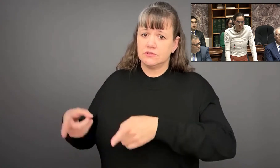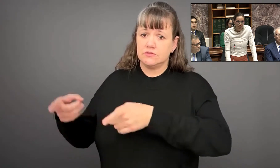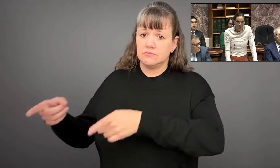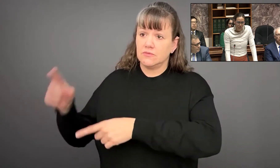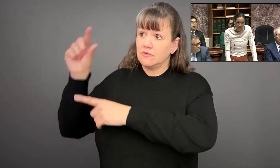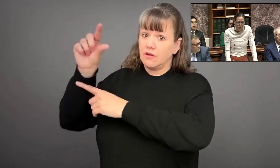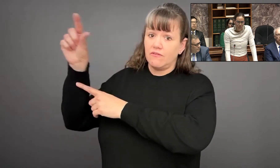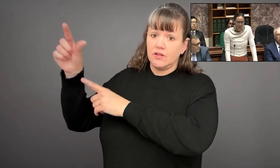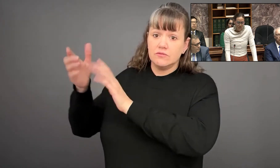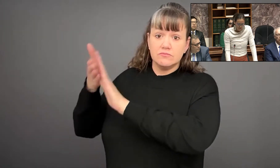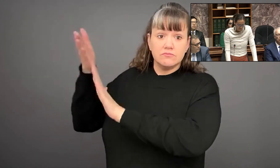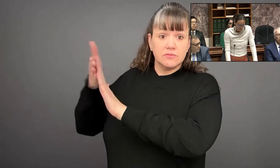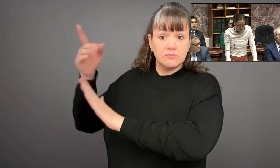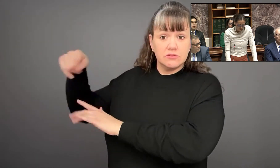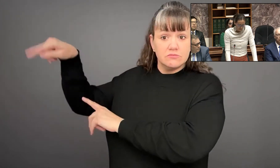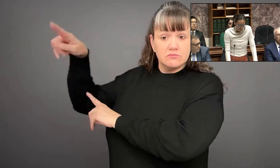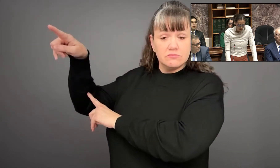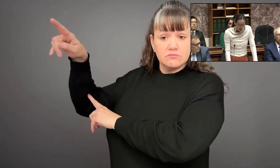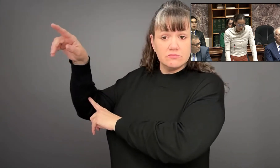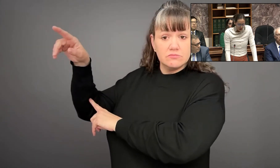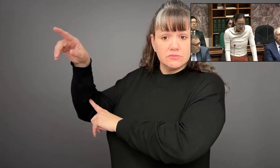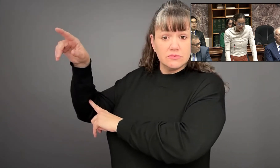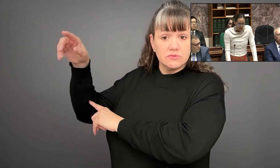in their care.